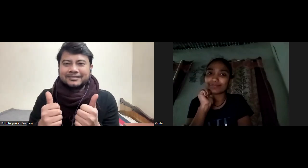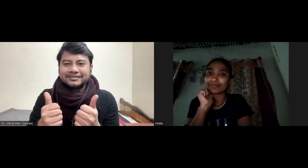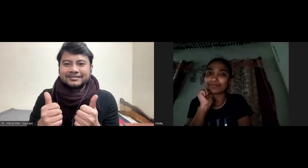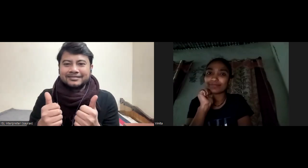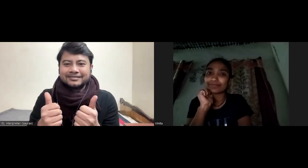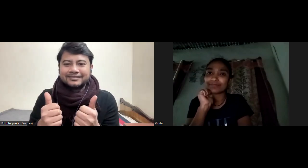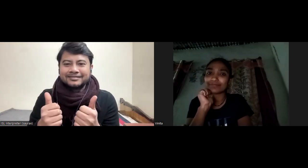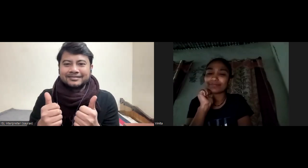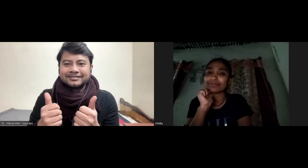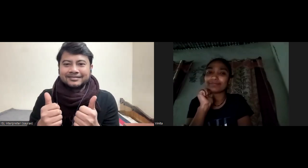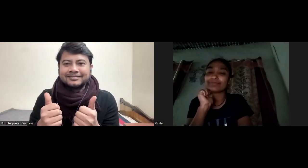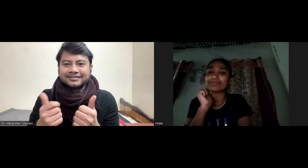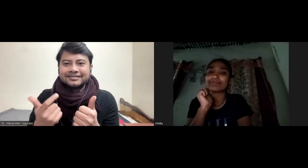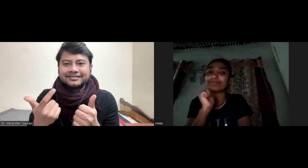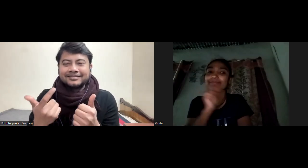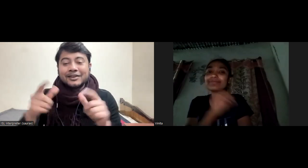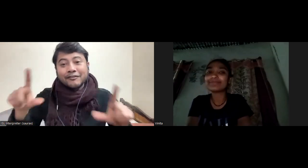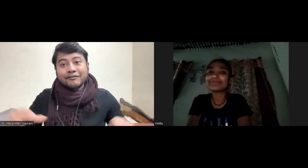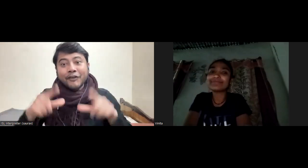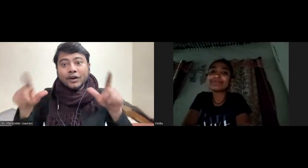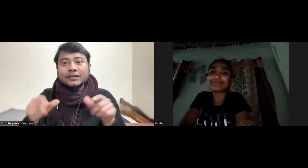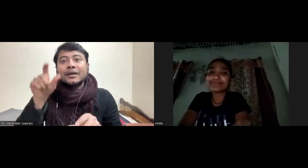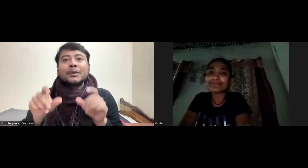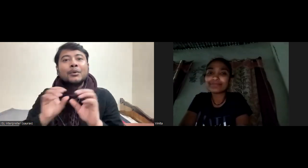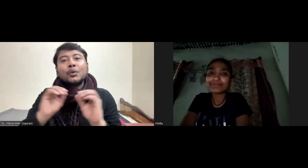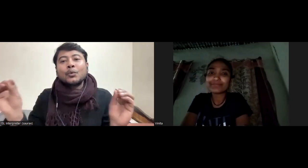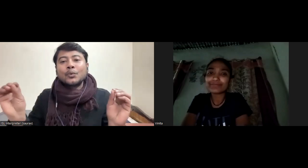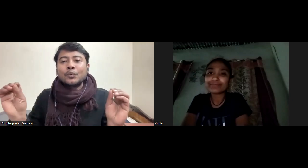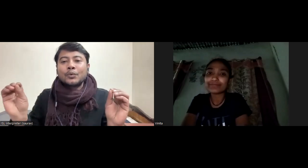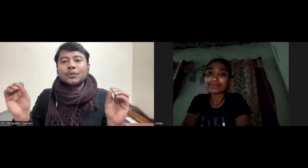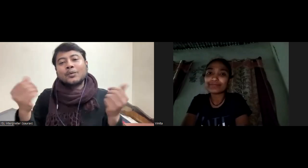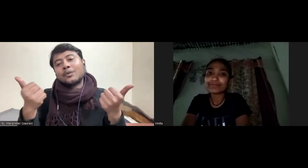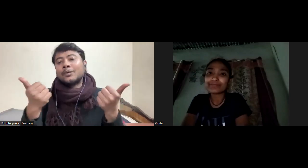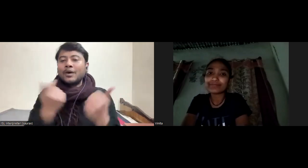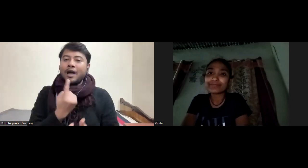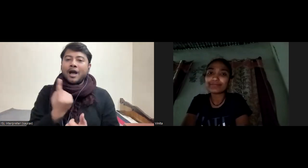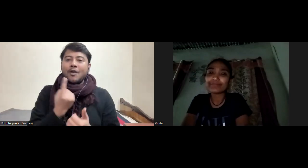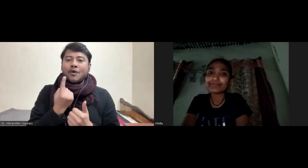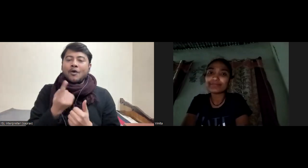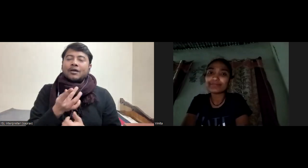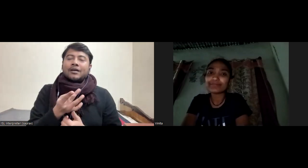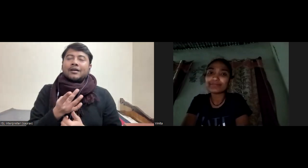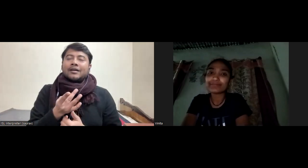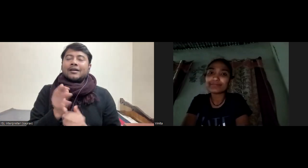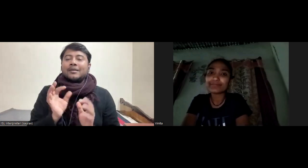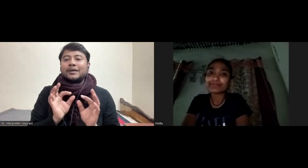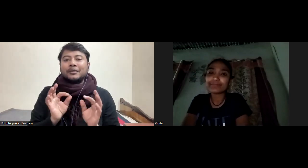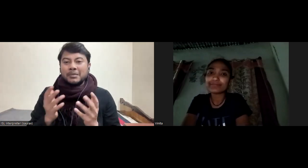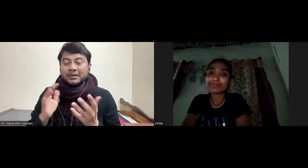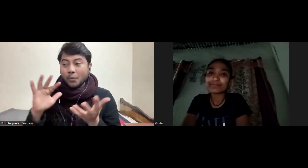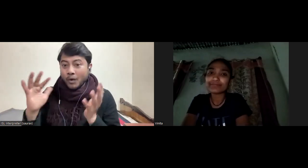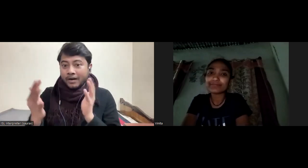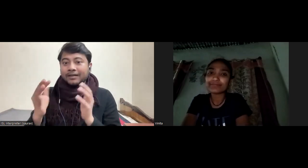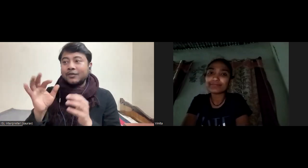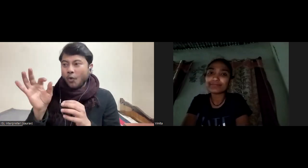ourselves. We're not in forest, right? We are living in this world, so we do need to interact. So at that time, do not get